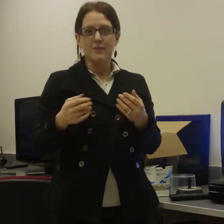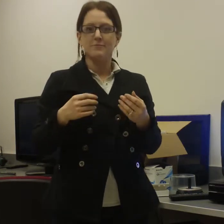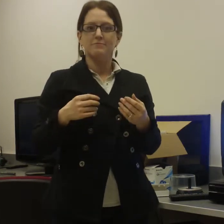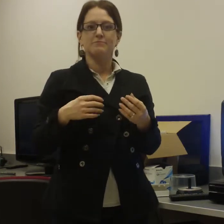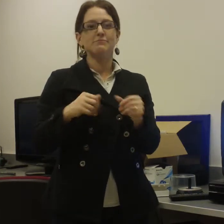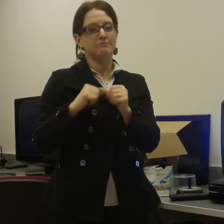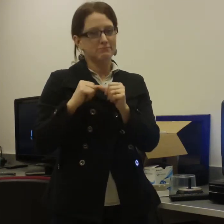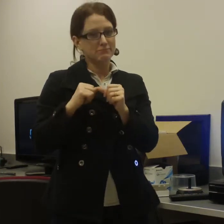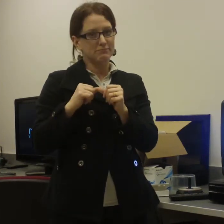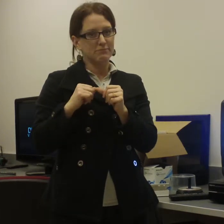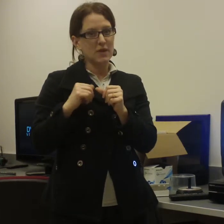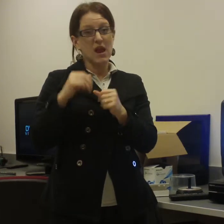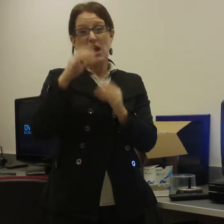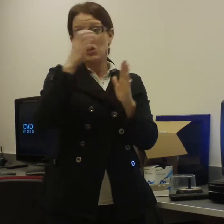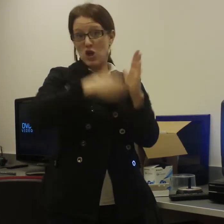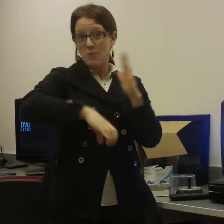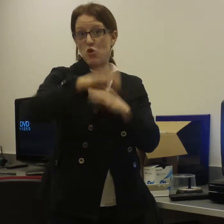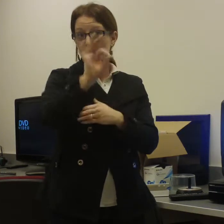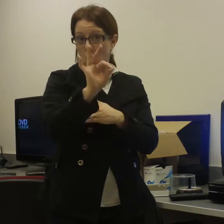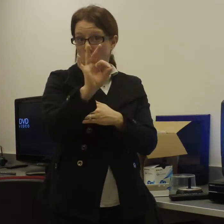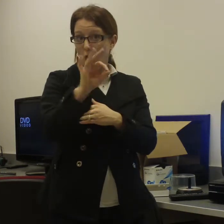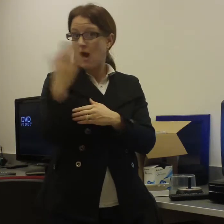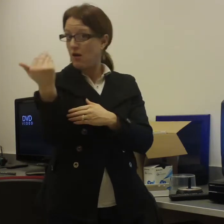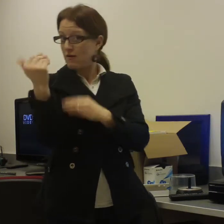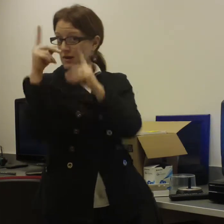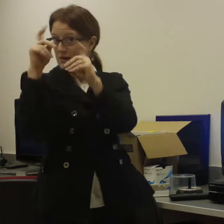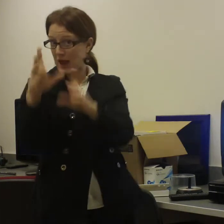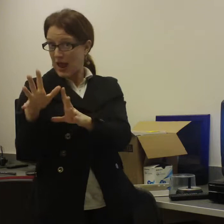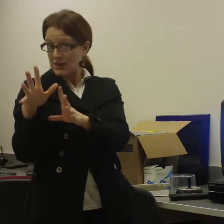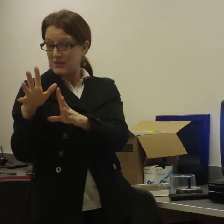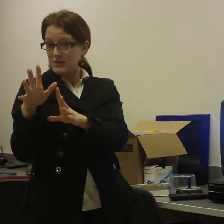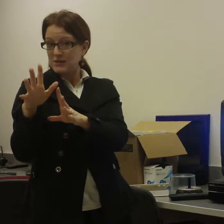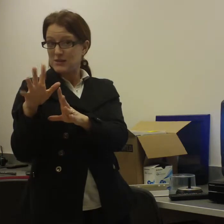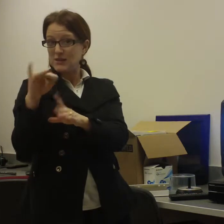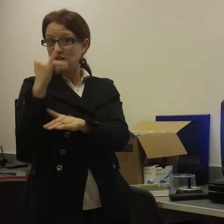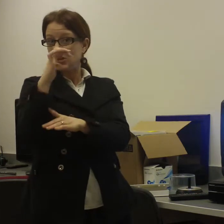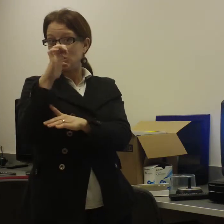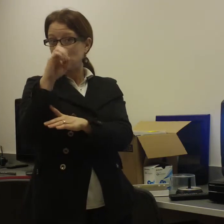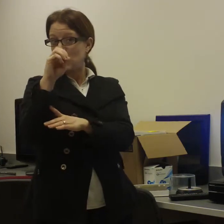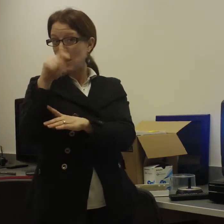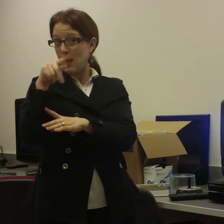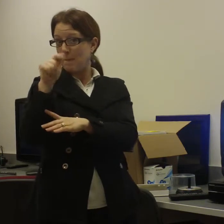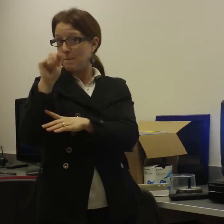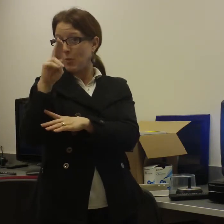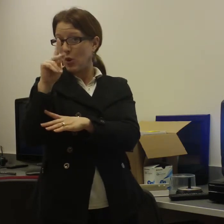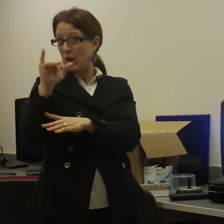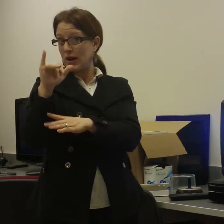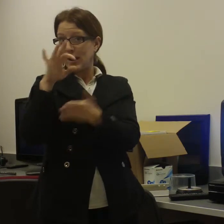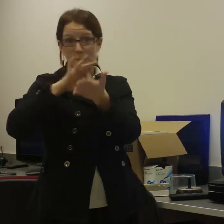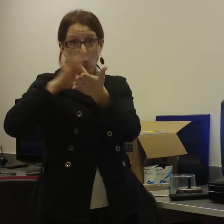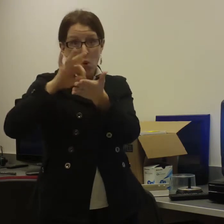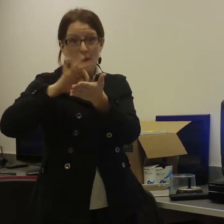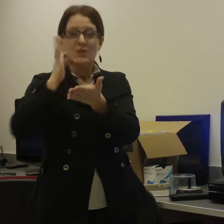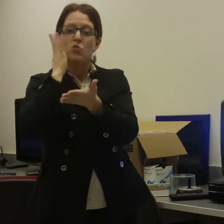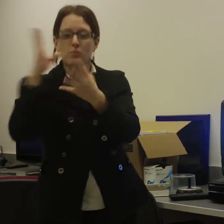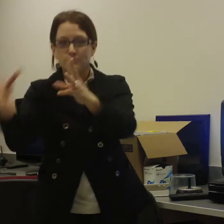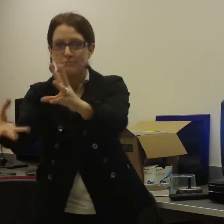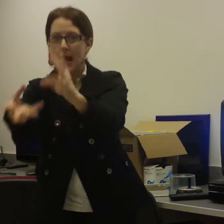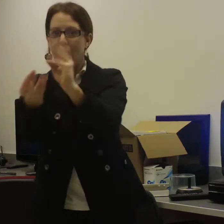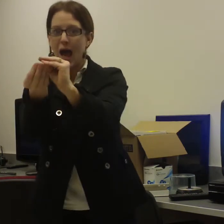chapter 9 and 15 test. Okay, the Jeopardy that we just did for the quiz, I haven't determined the winner